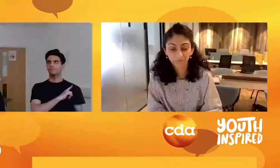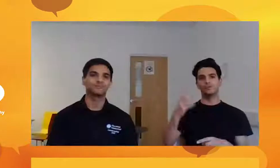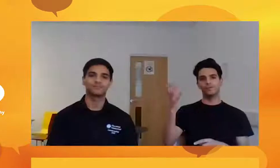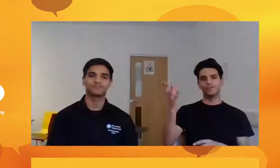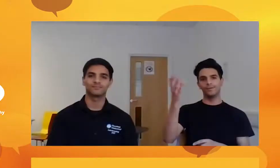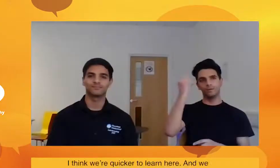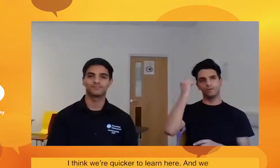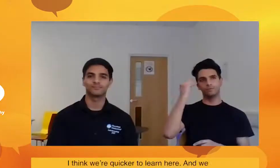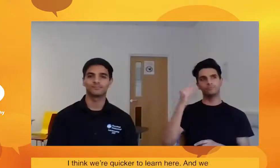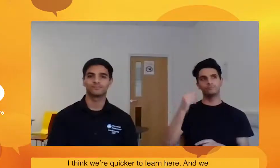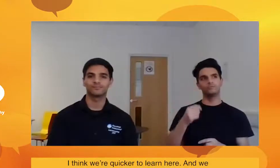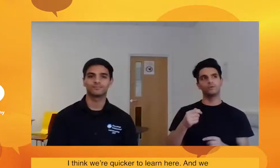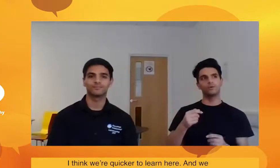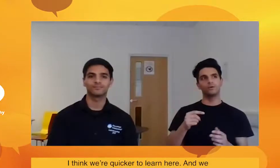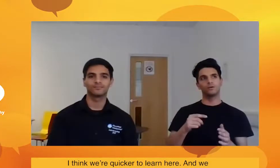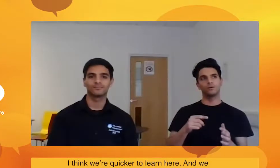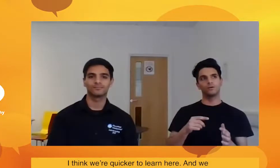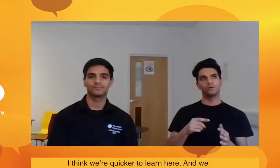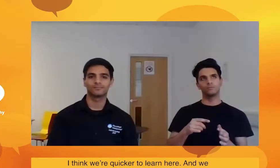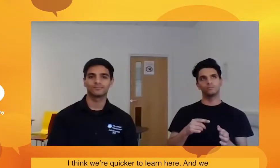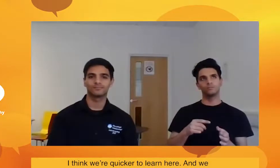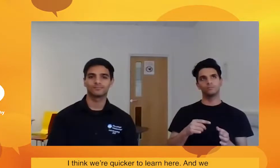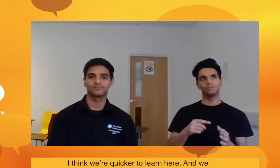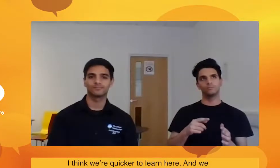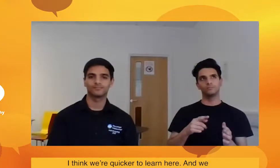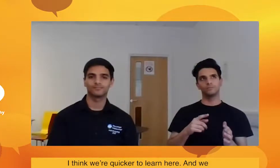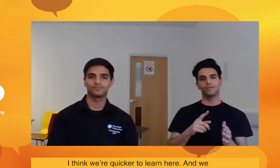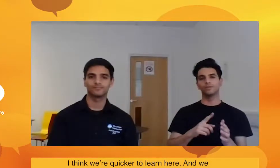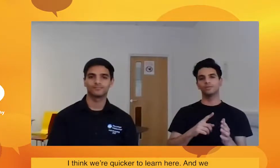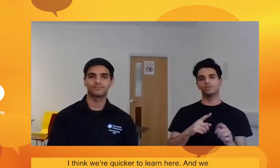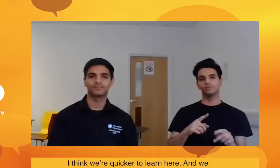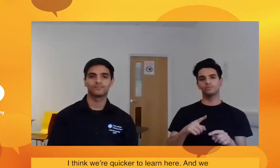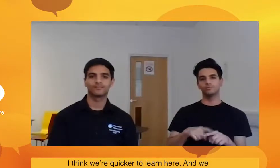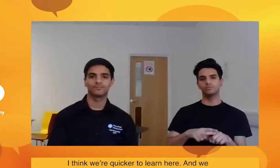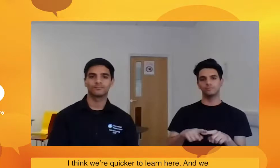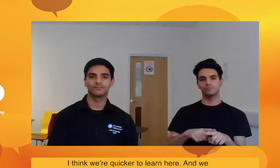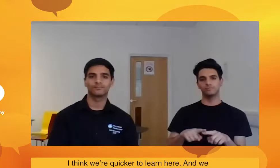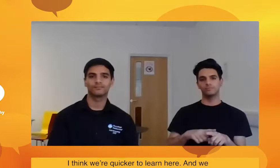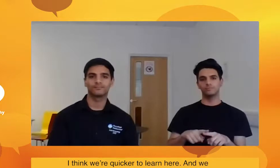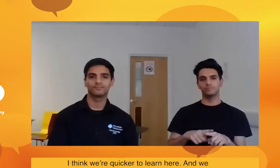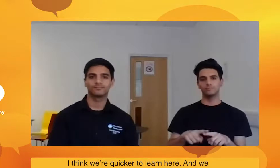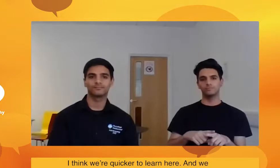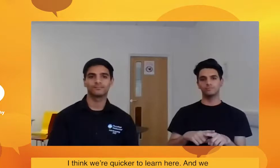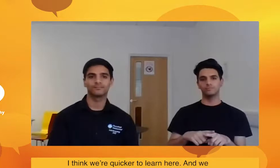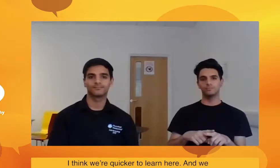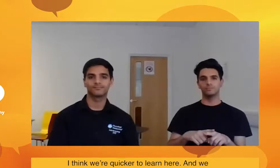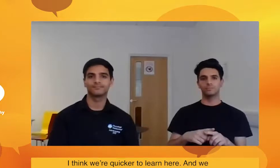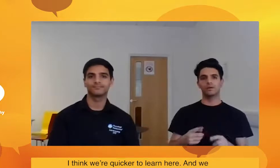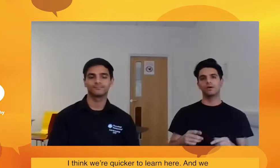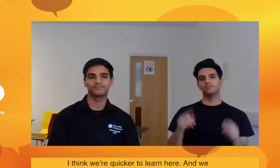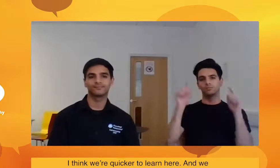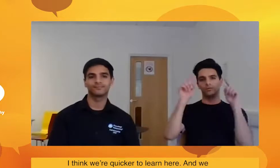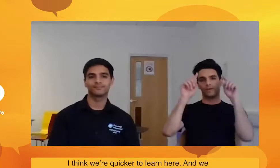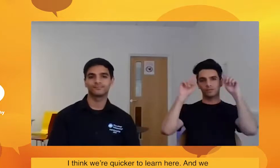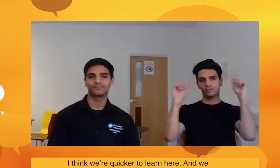different? I think we're quicker to learn here, and we learn English.